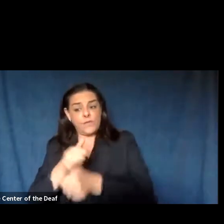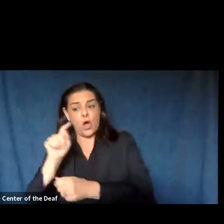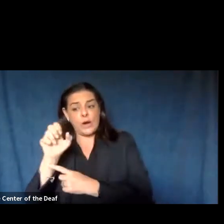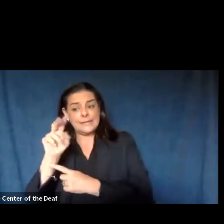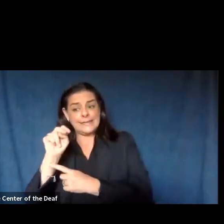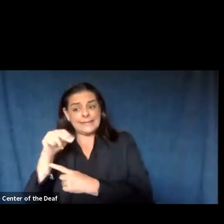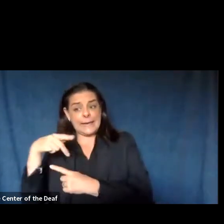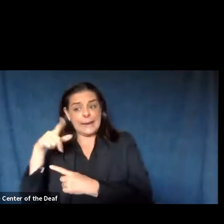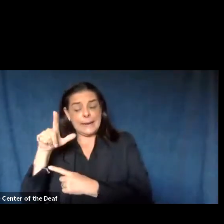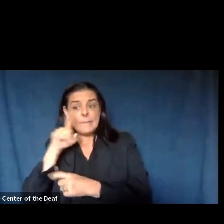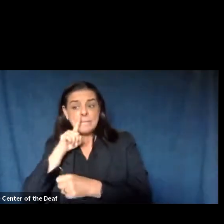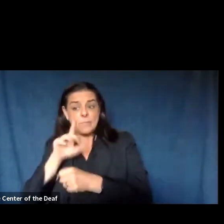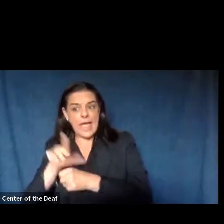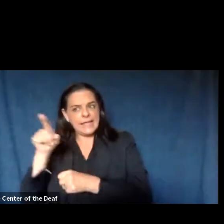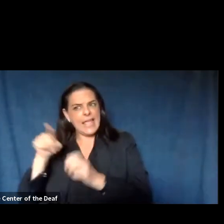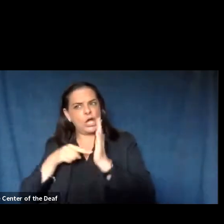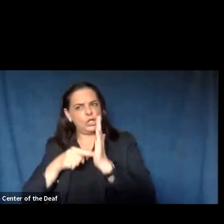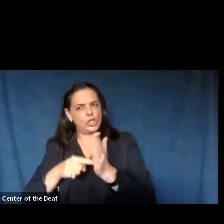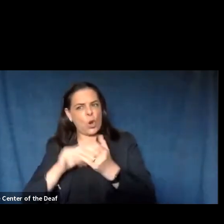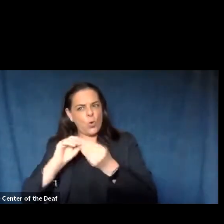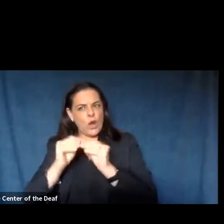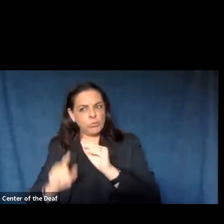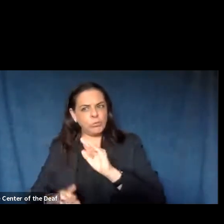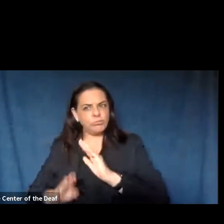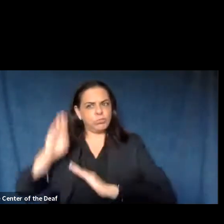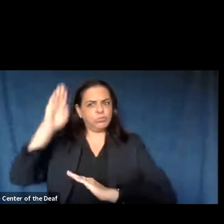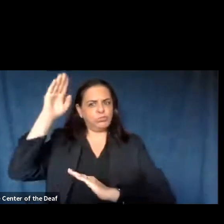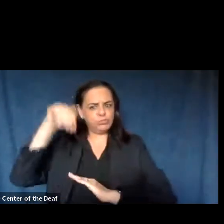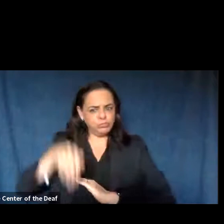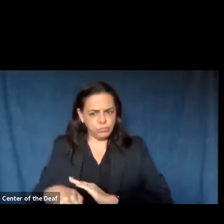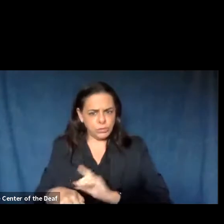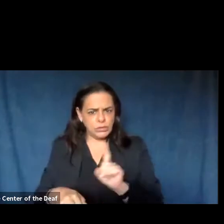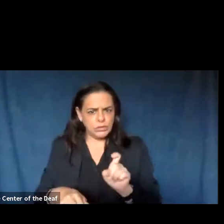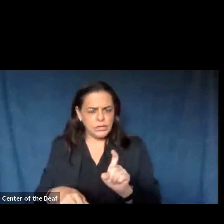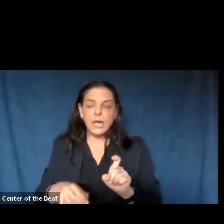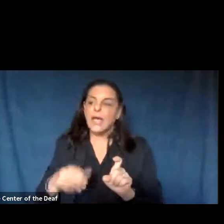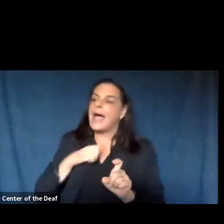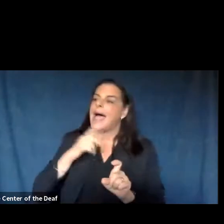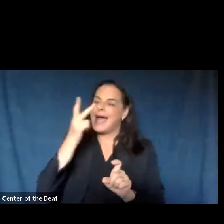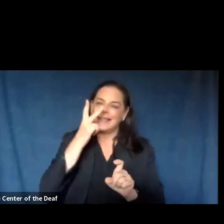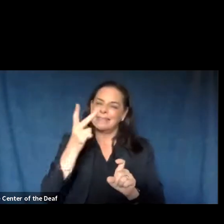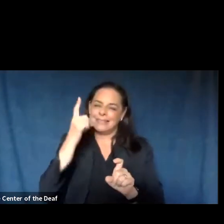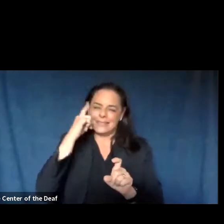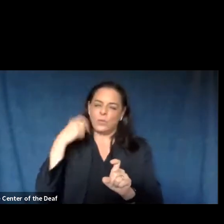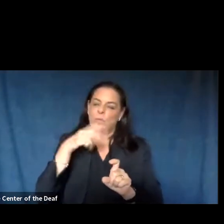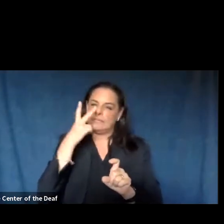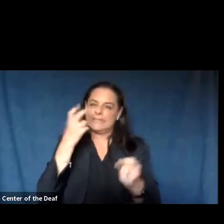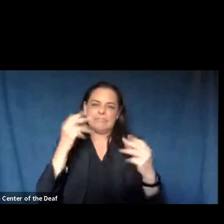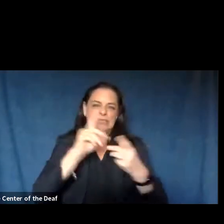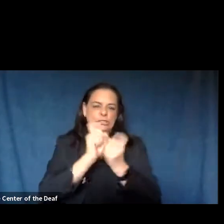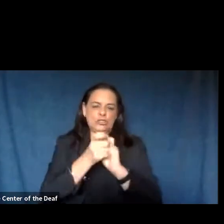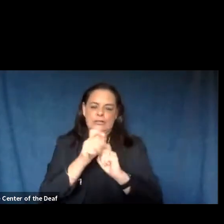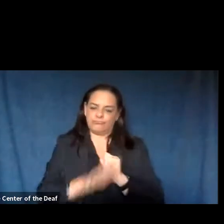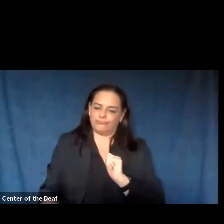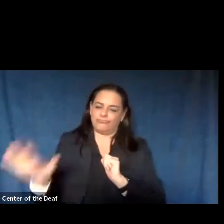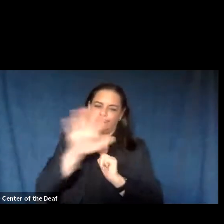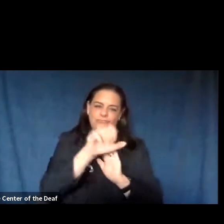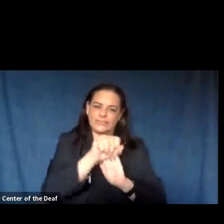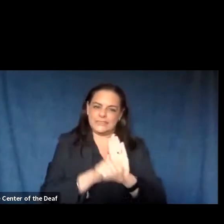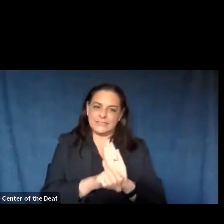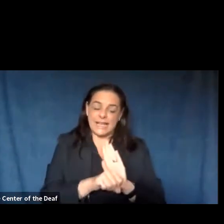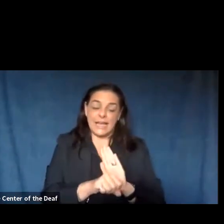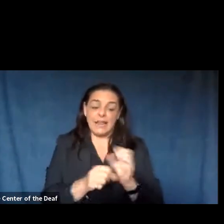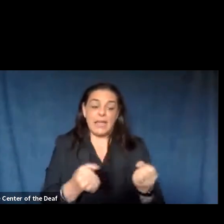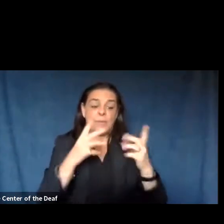a spike in cases? I think we see changes in across the state in the number of cases that